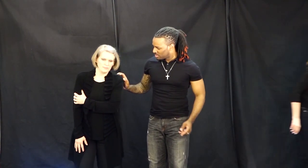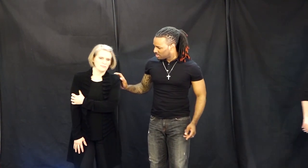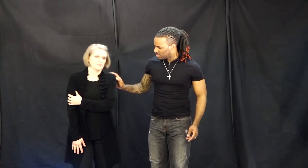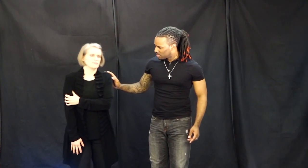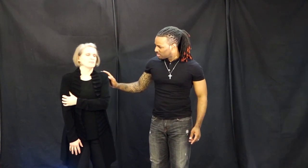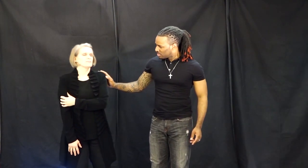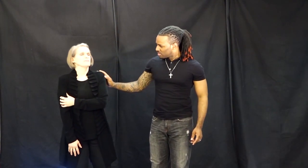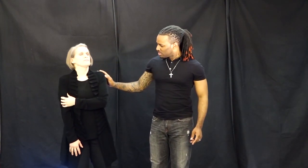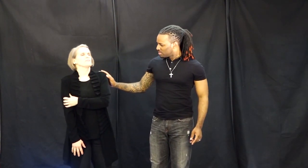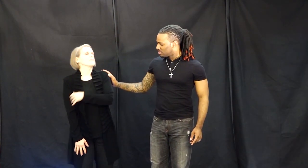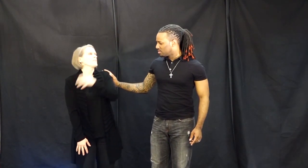Pa,